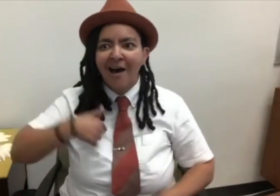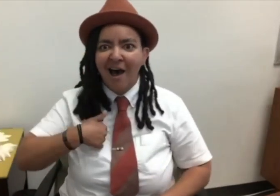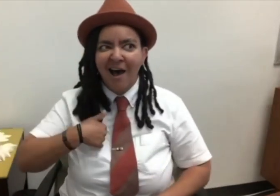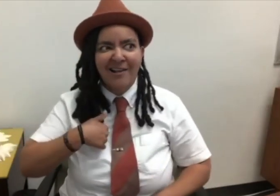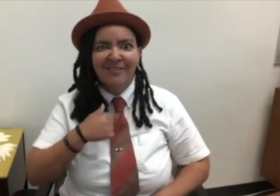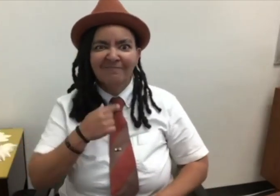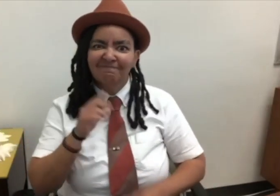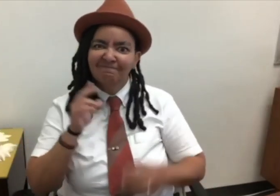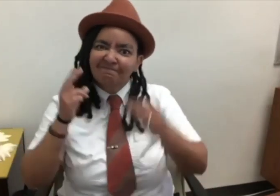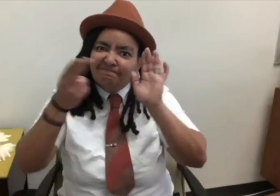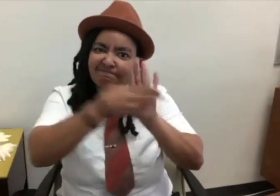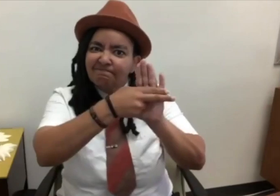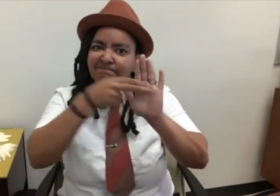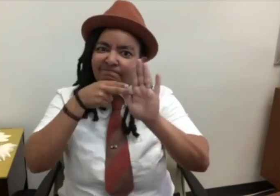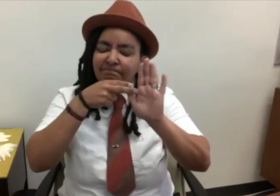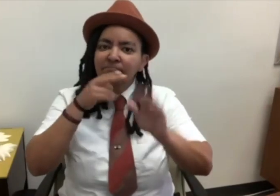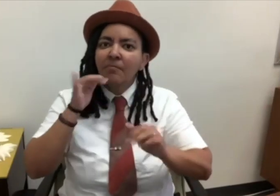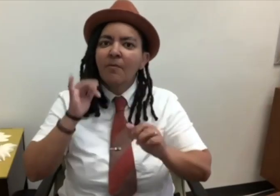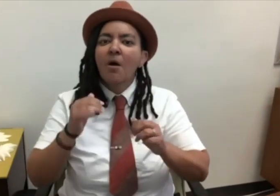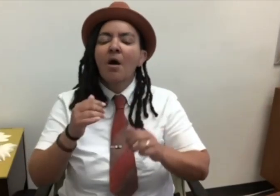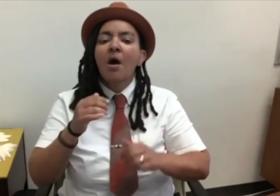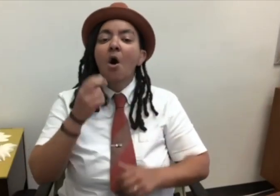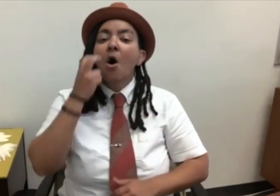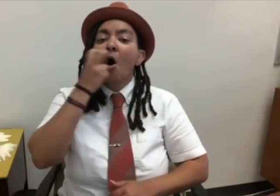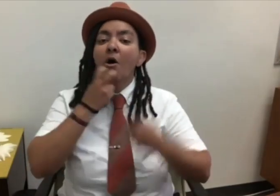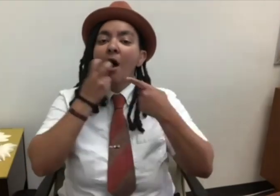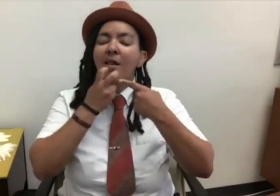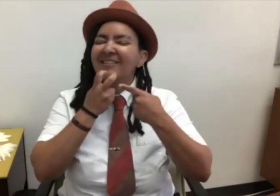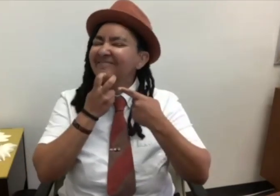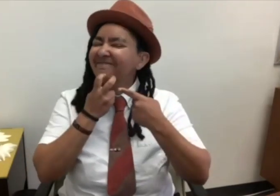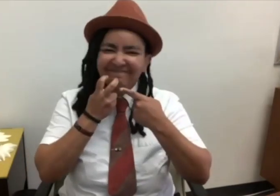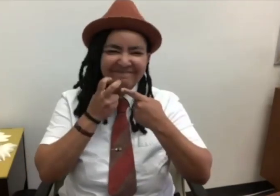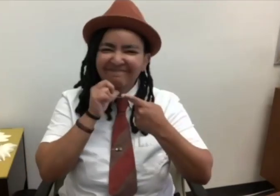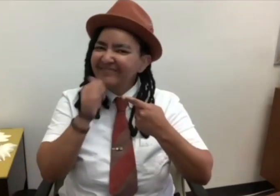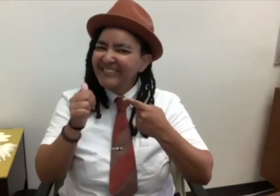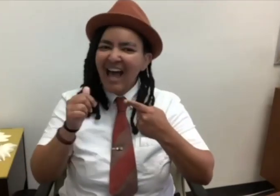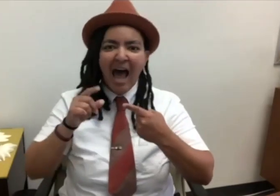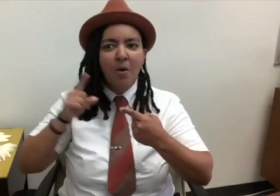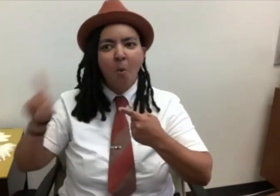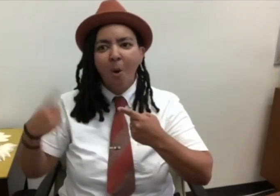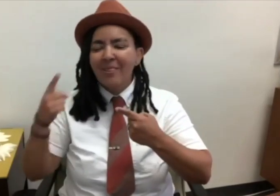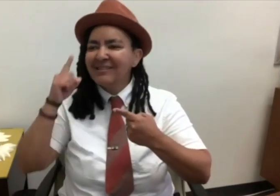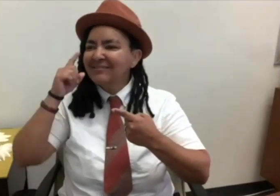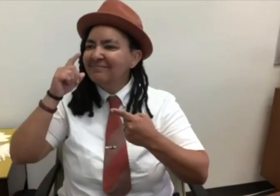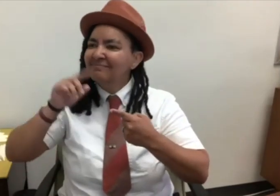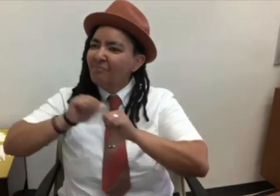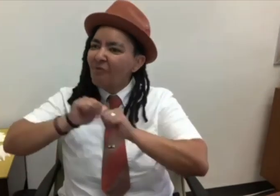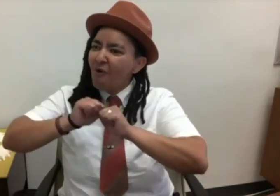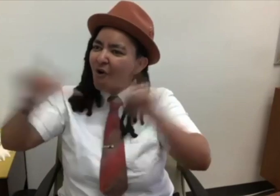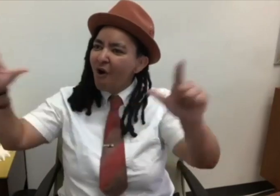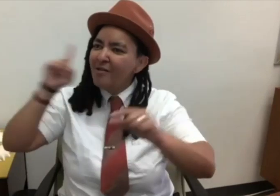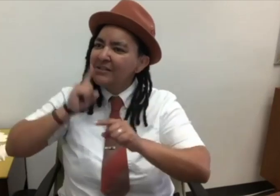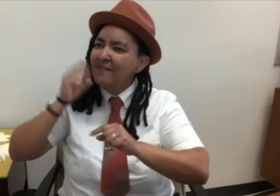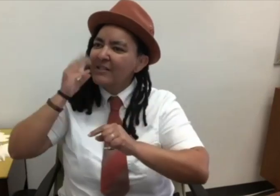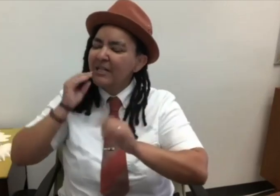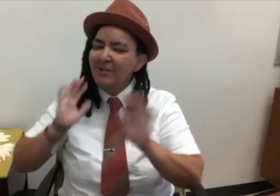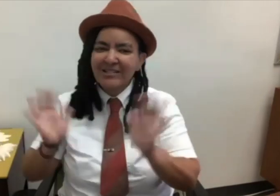exact same article, even with some trepidation. And I